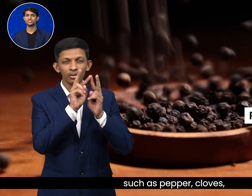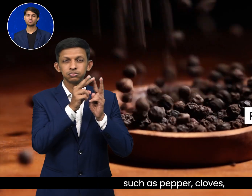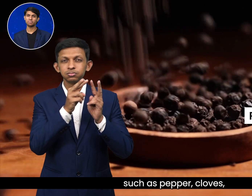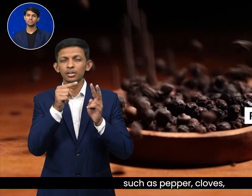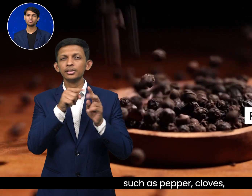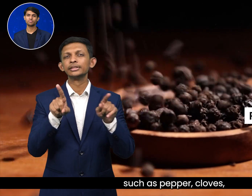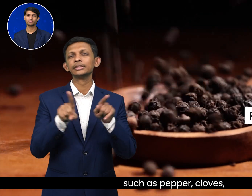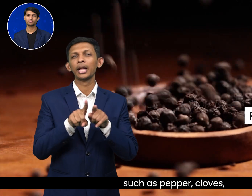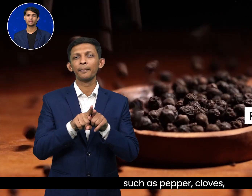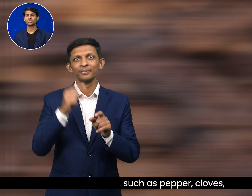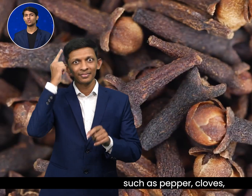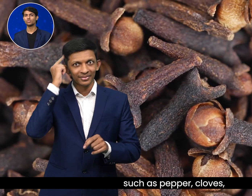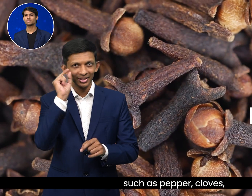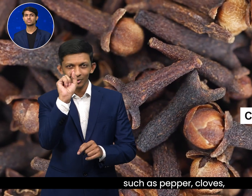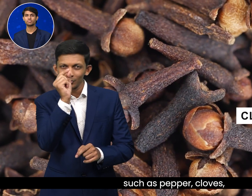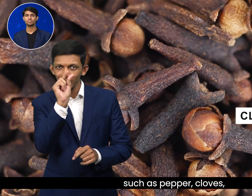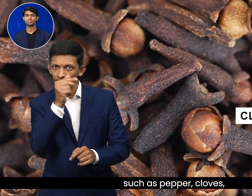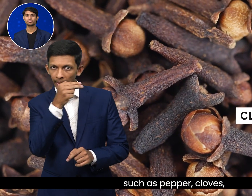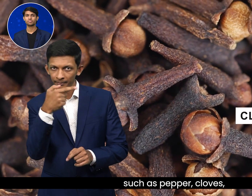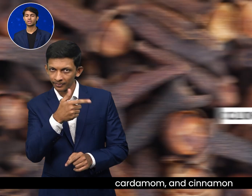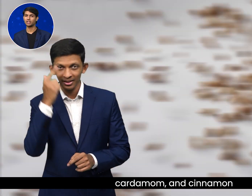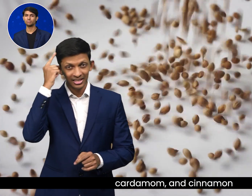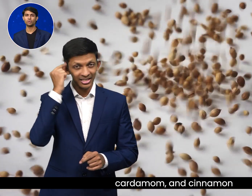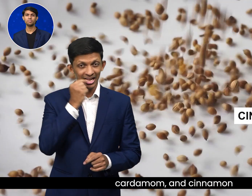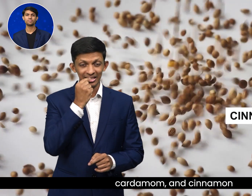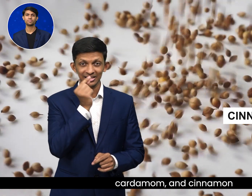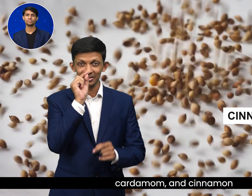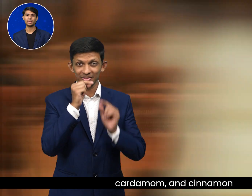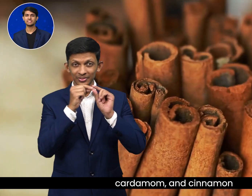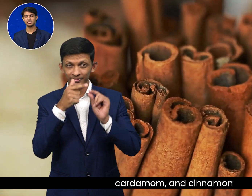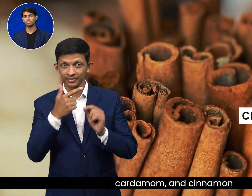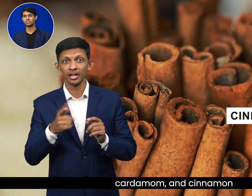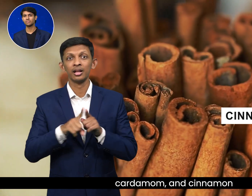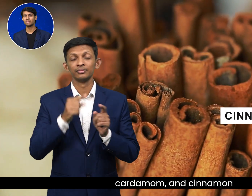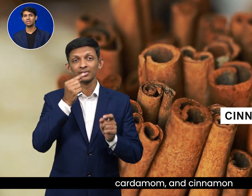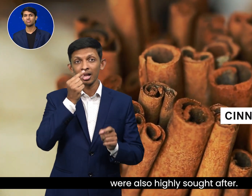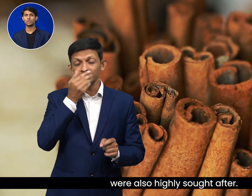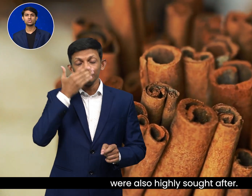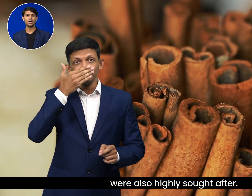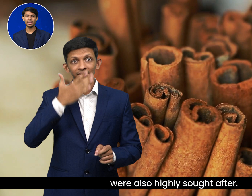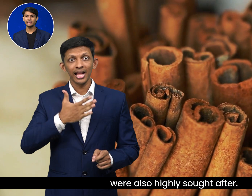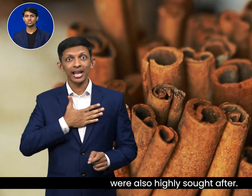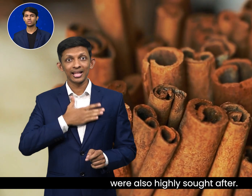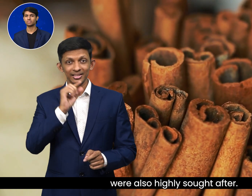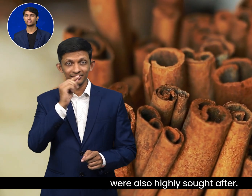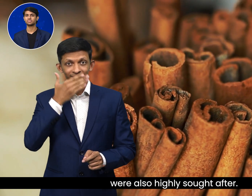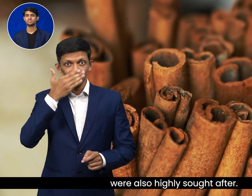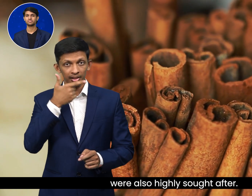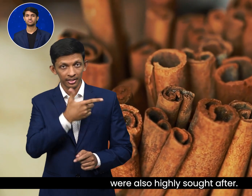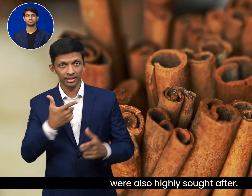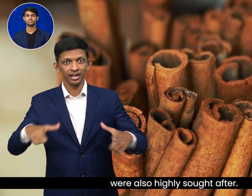Spices such as pepper, cloves, cardamom, and cinnamon were also highly sought